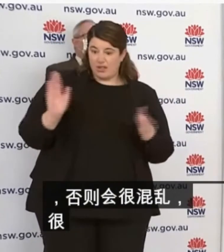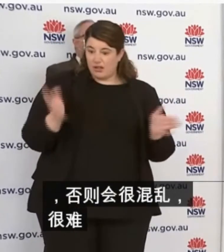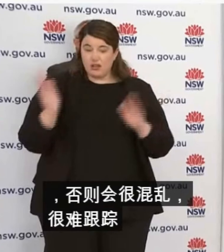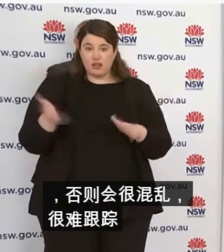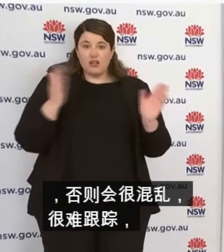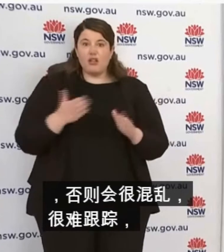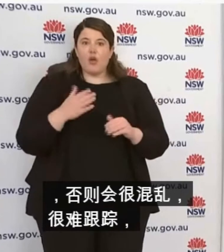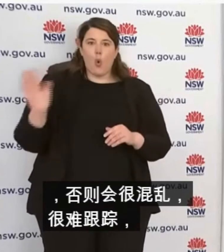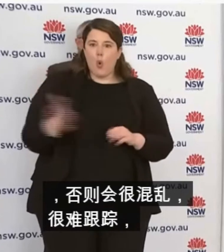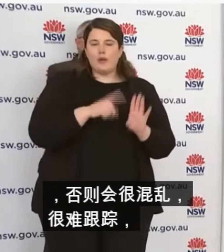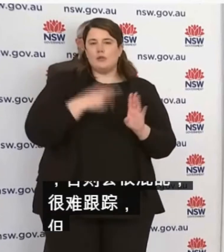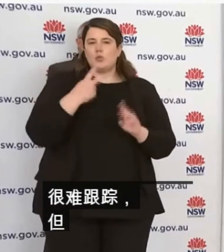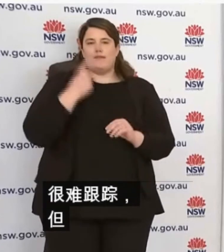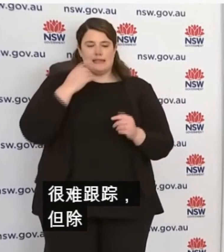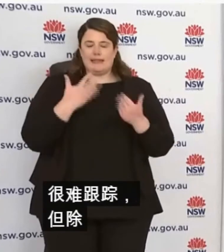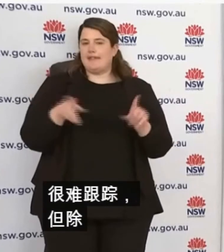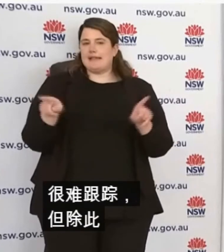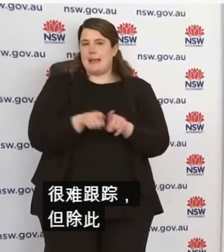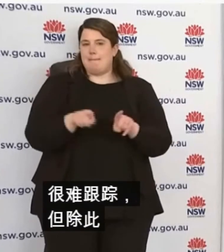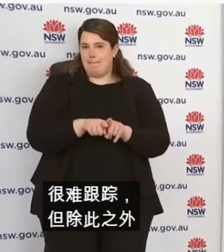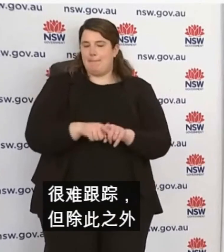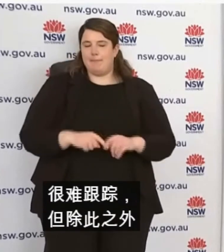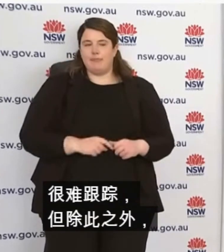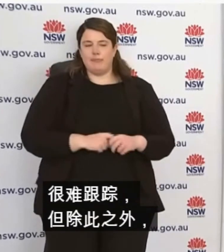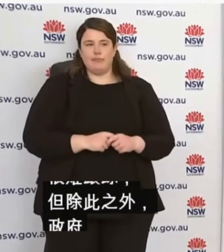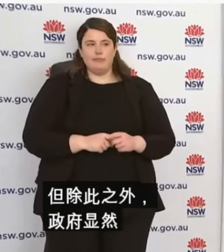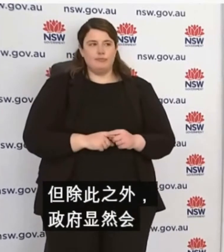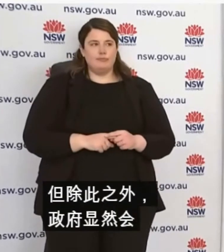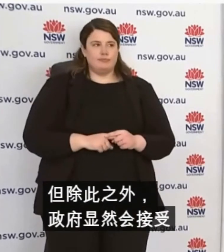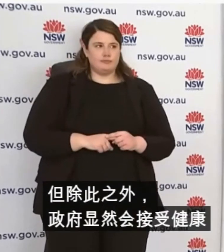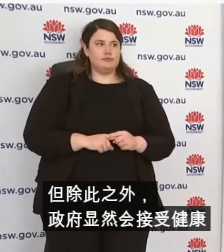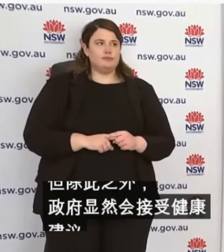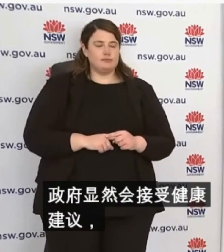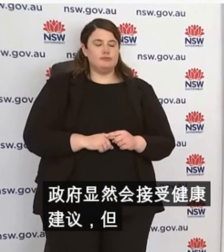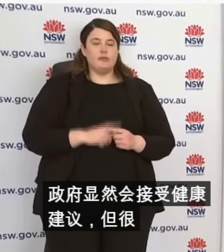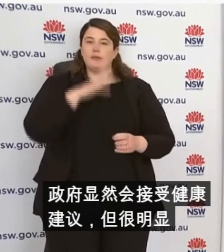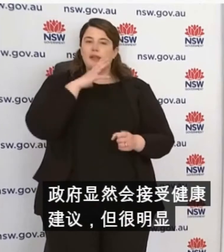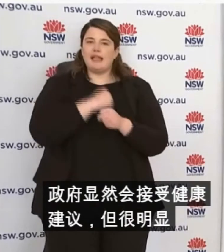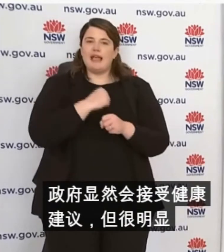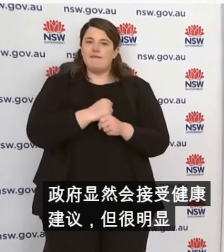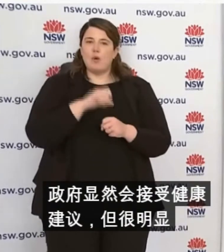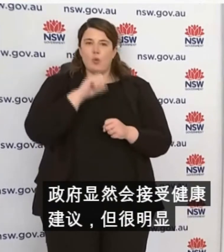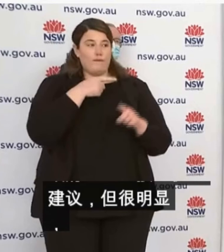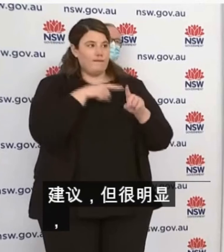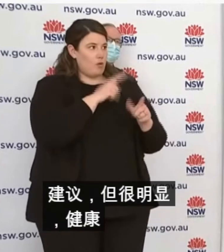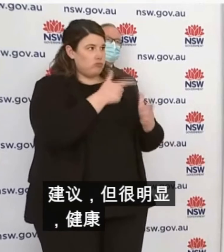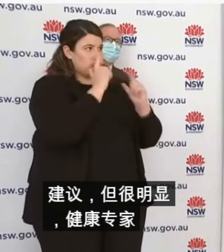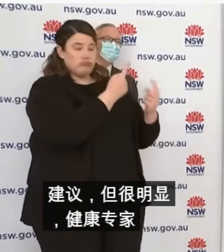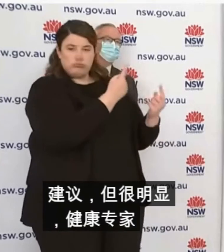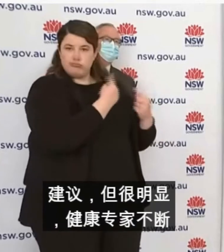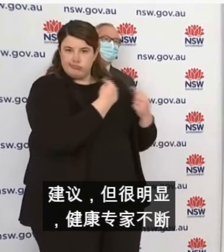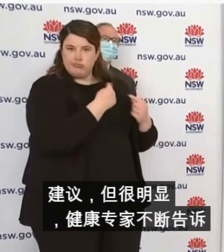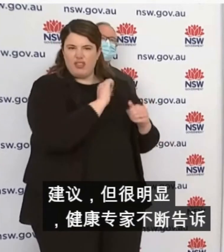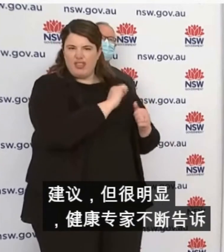very difficult to keep track of. But in addition to that, obviously the government will be taking the health advice, but clearly, as the health